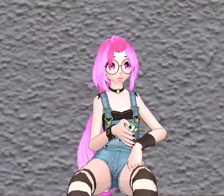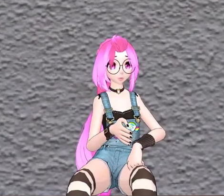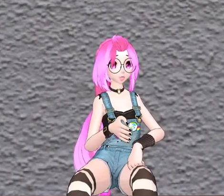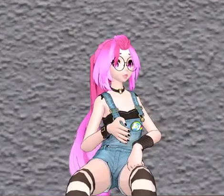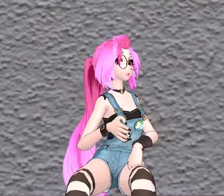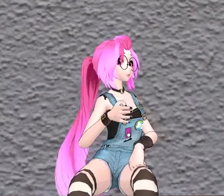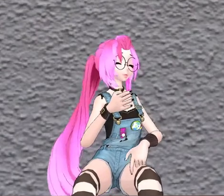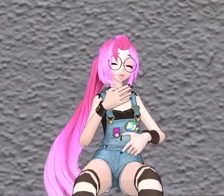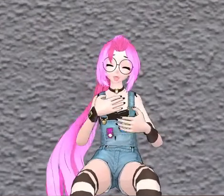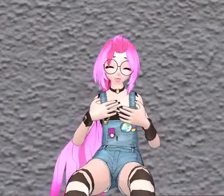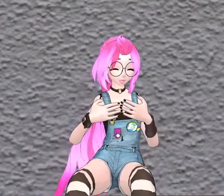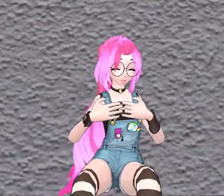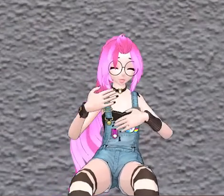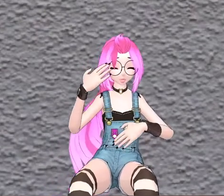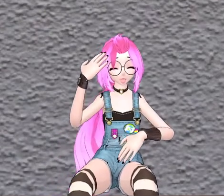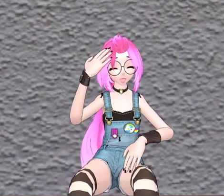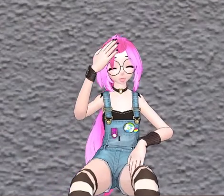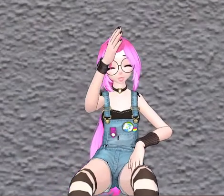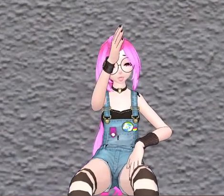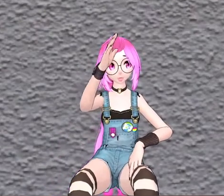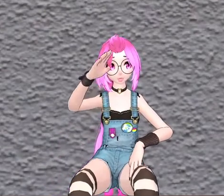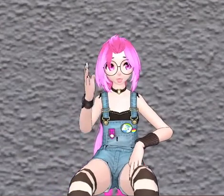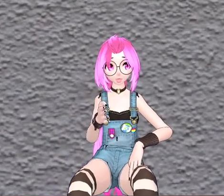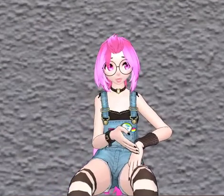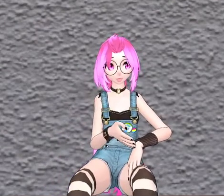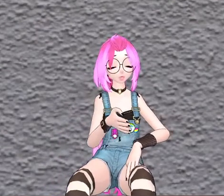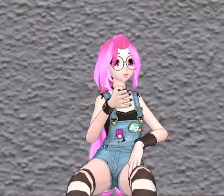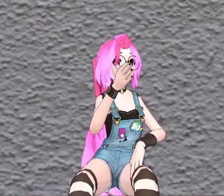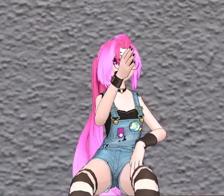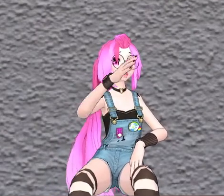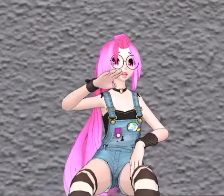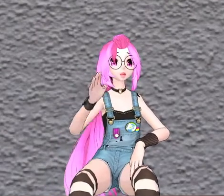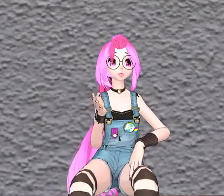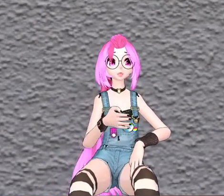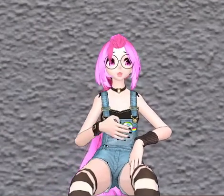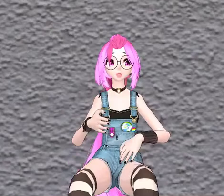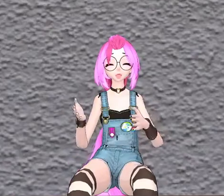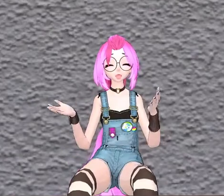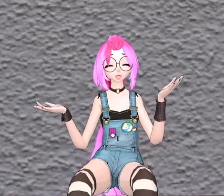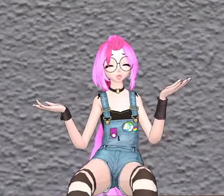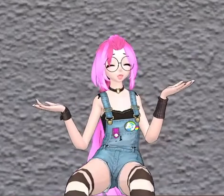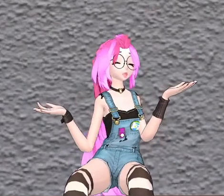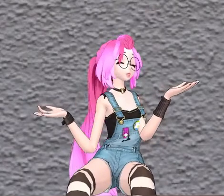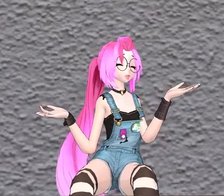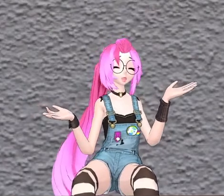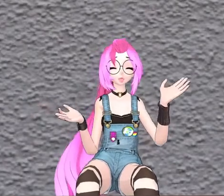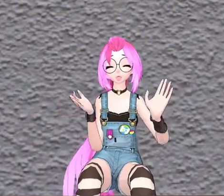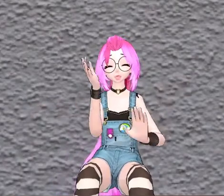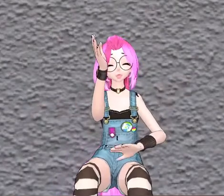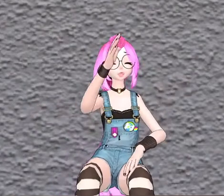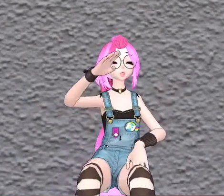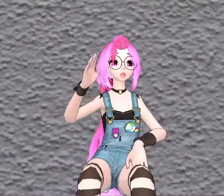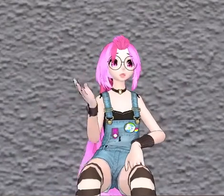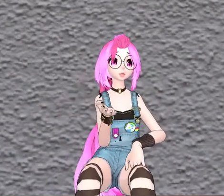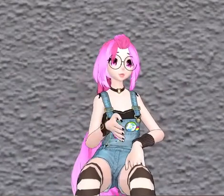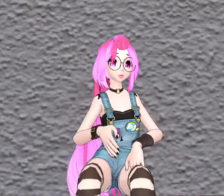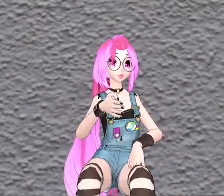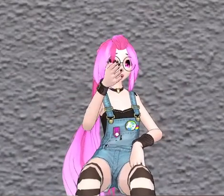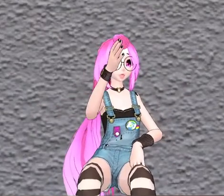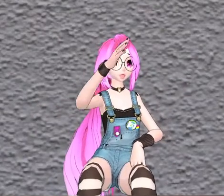Brazil. Okay? That one's easy if you know what the shape of Brazil is. I saw a few people kind of go like this when I asked for them to